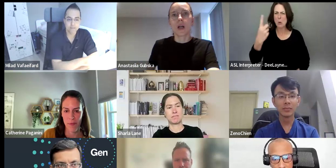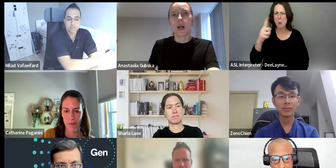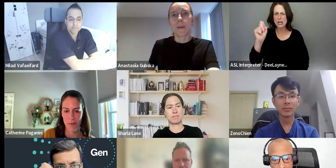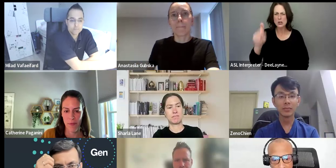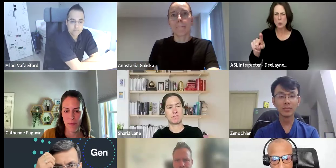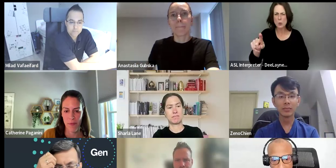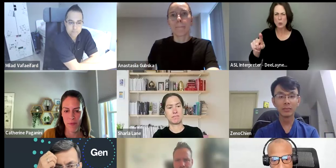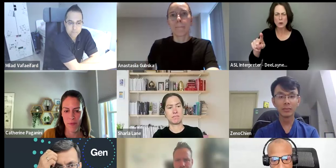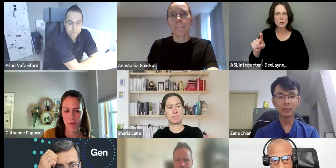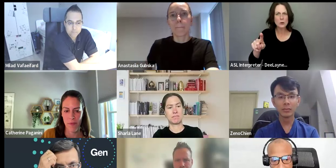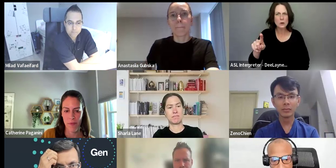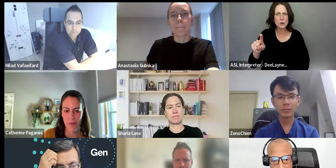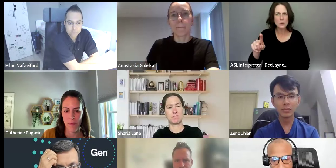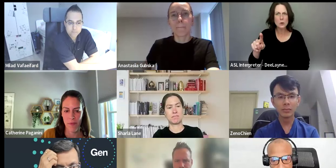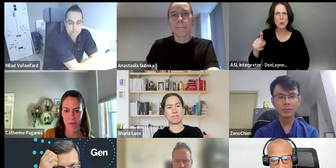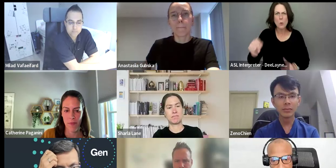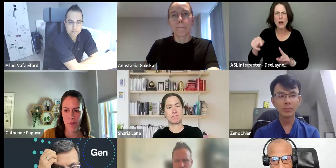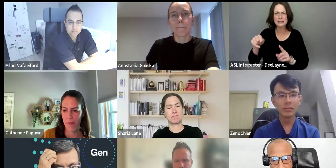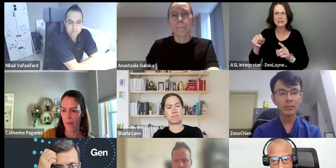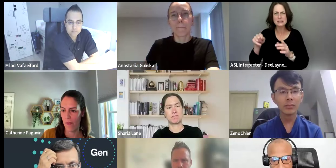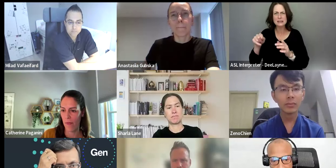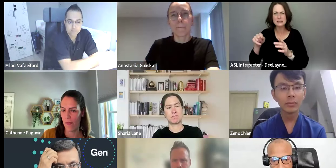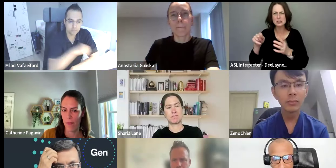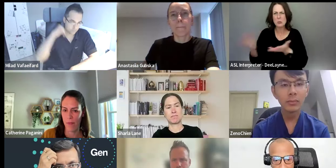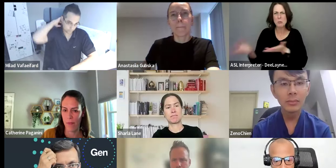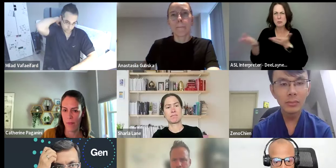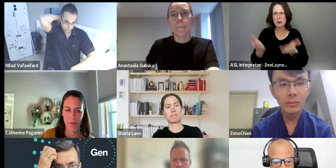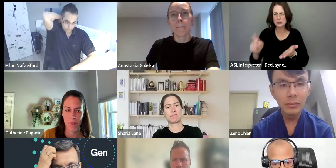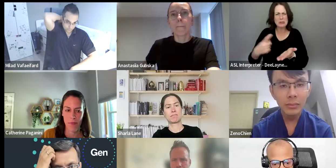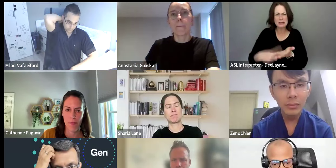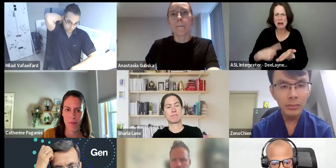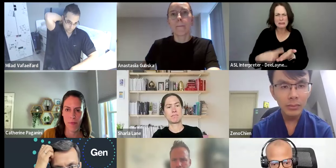being discussed here? I'm not getting what Milad is trying to say.